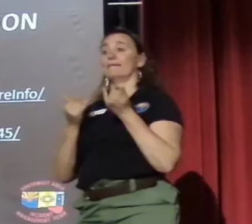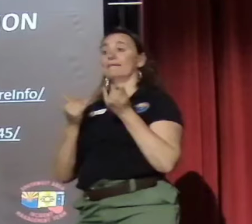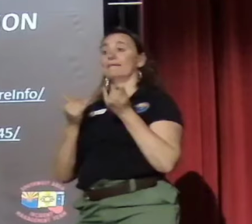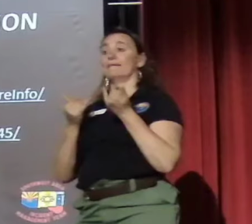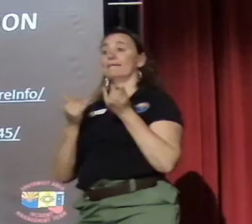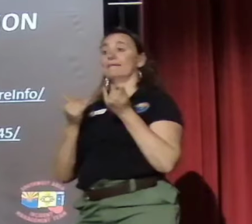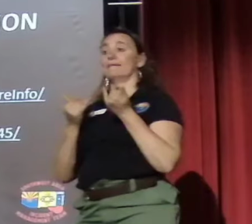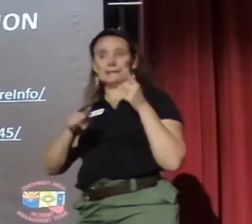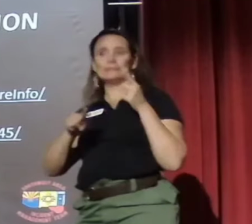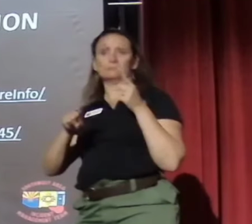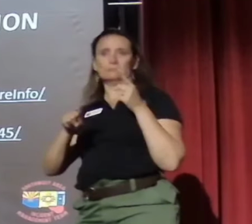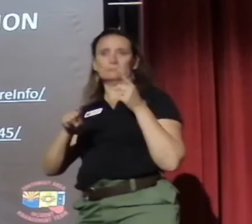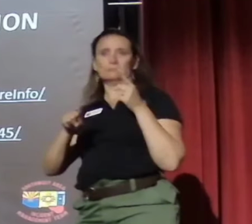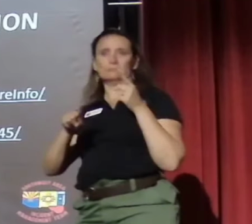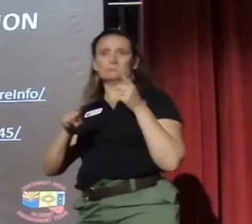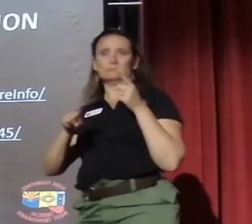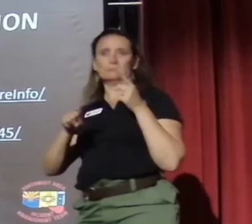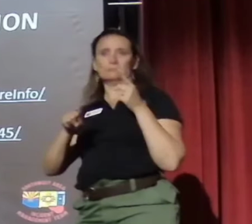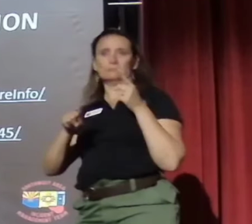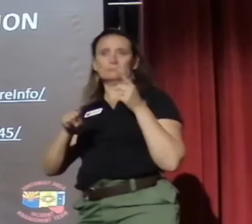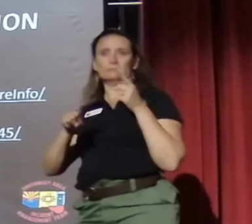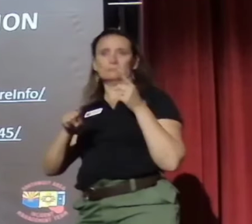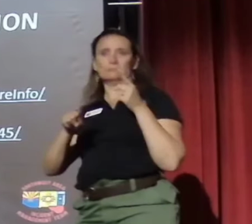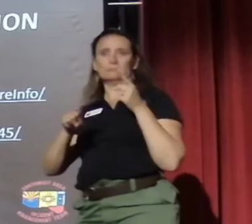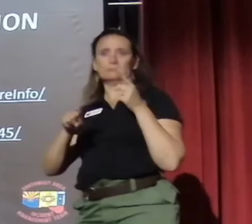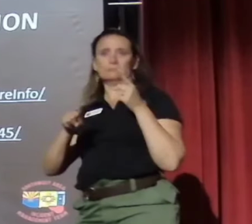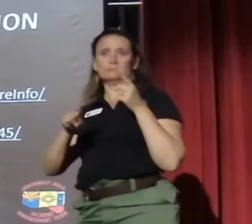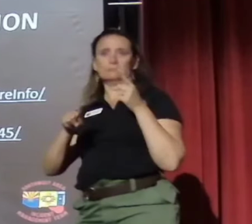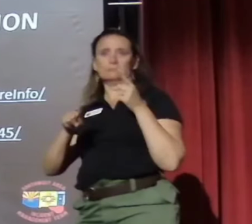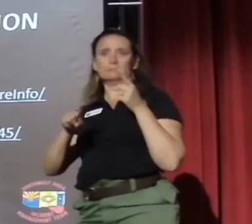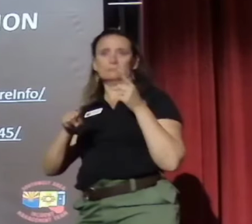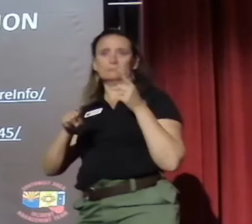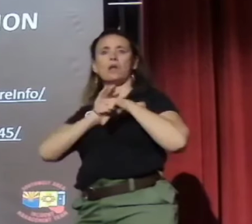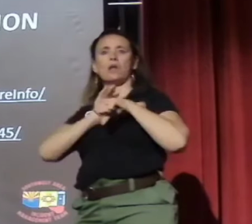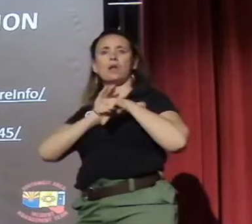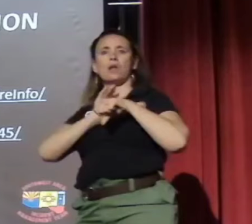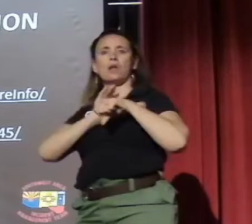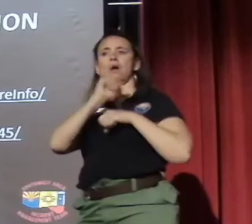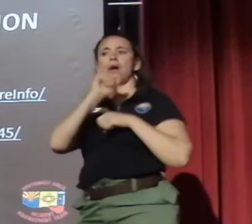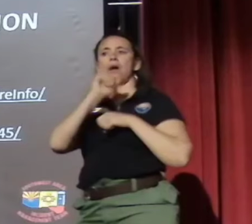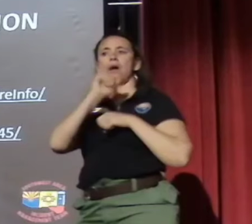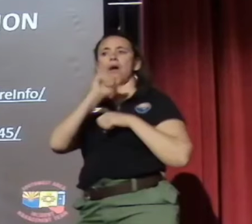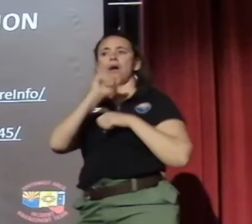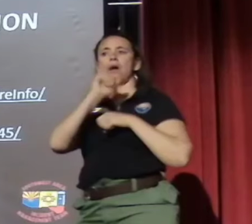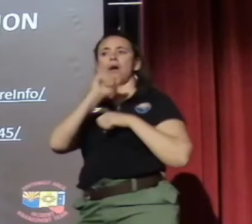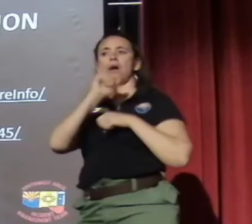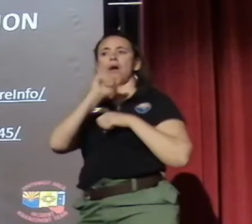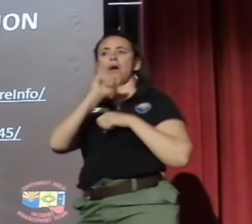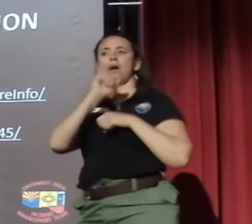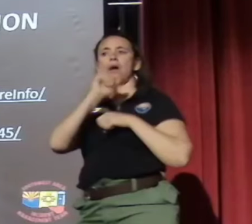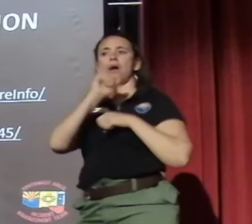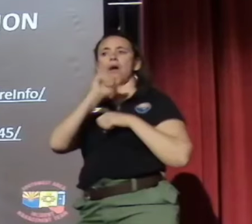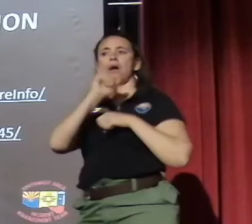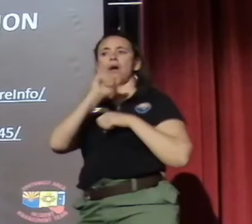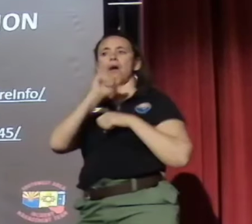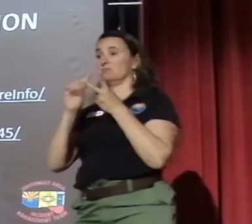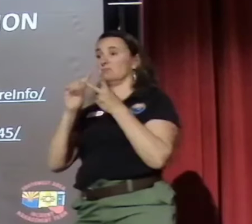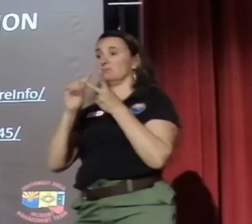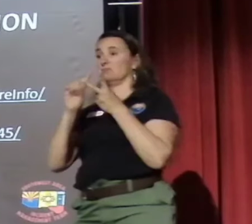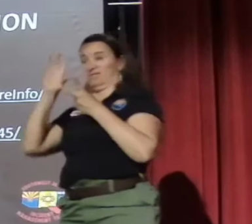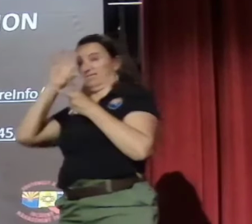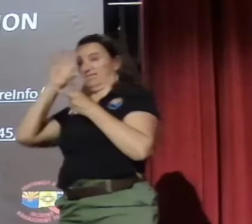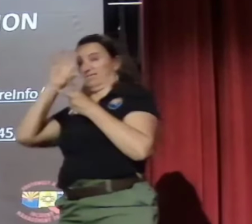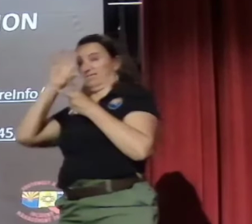And that is reported on our NCWeb page. And then the question was, do we have an estimate of when we can go